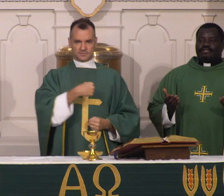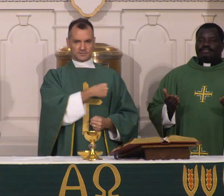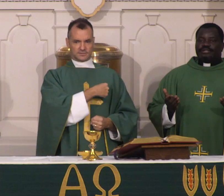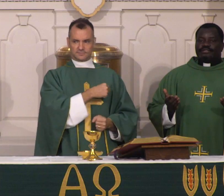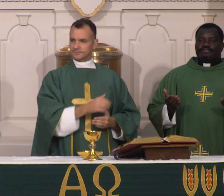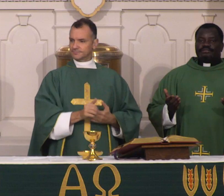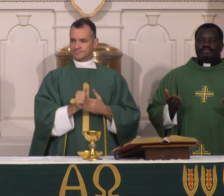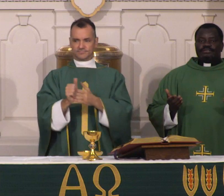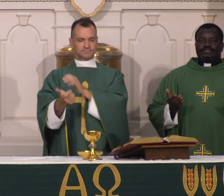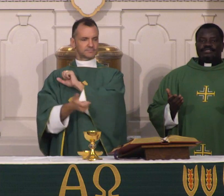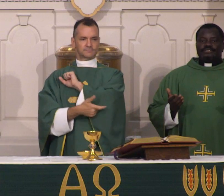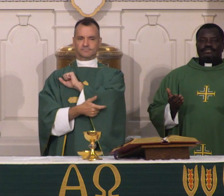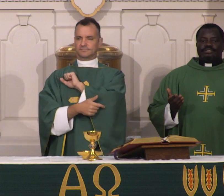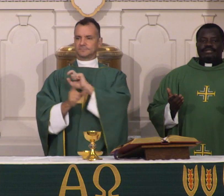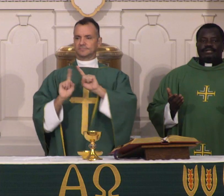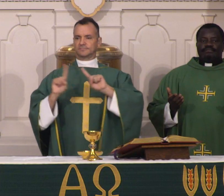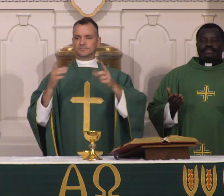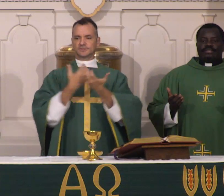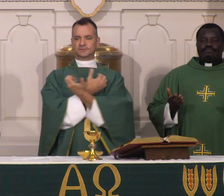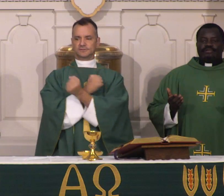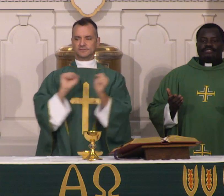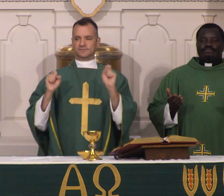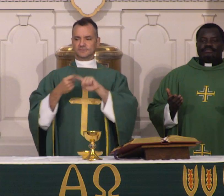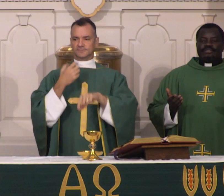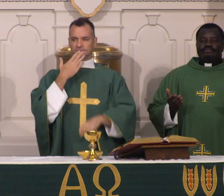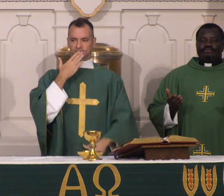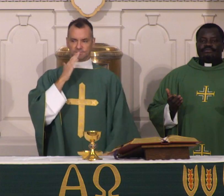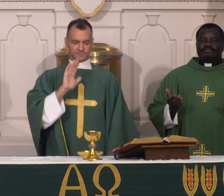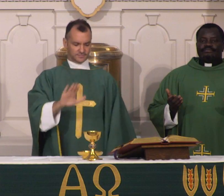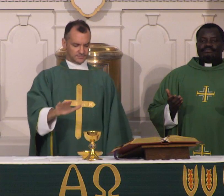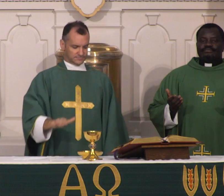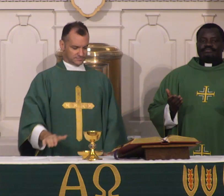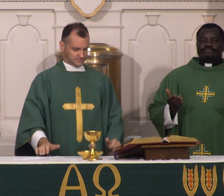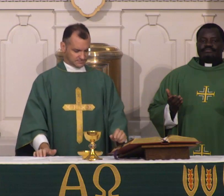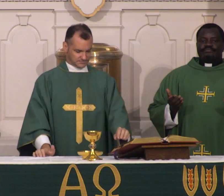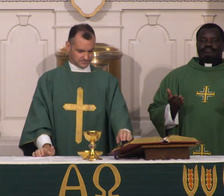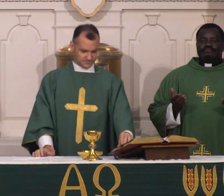lead us not into temptation, but deliver us from evil.